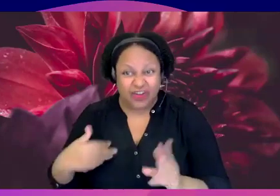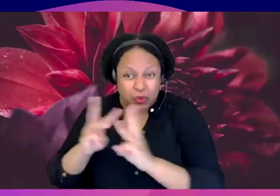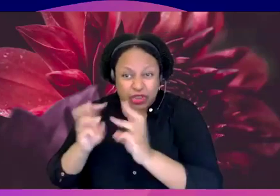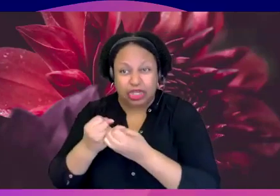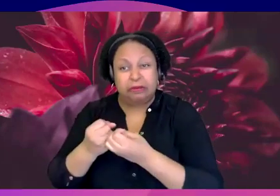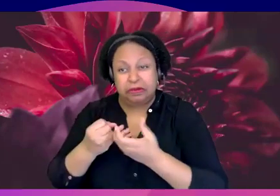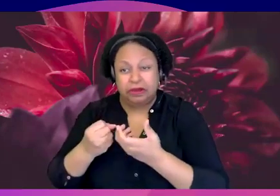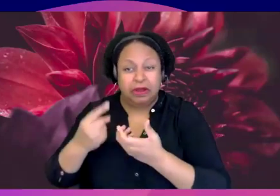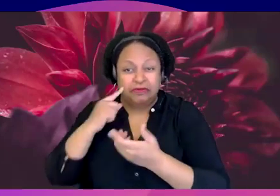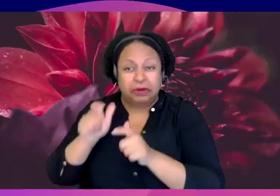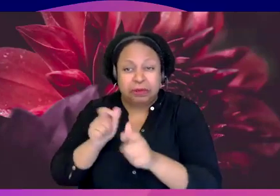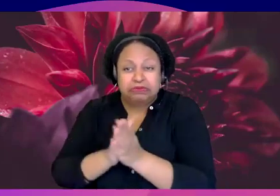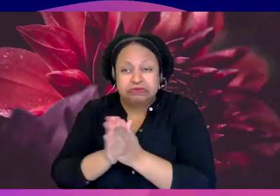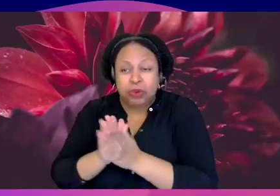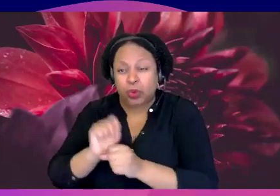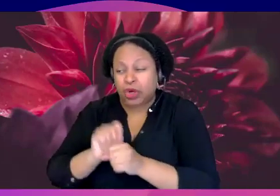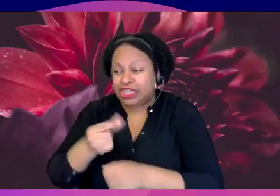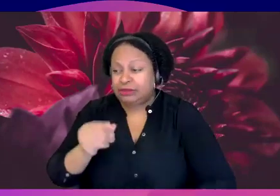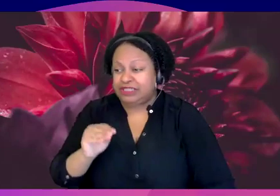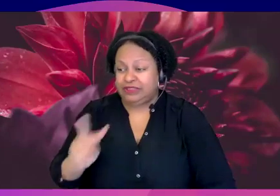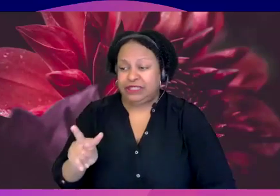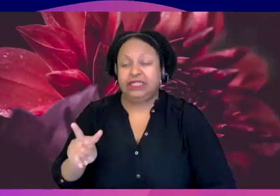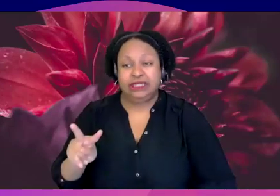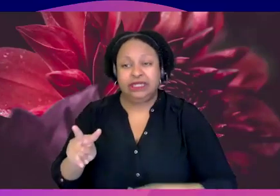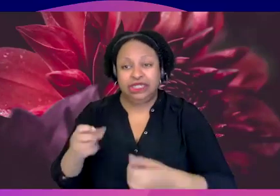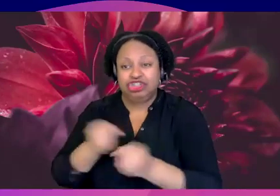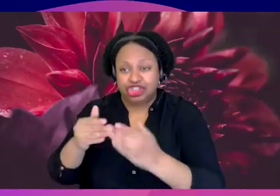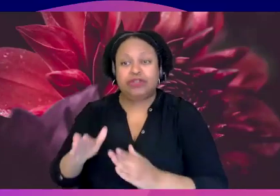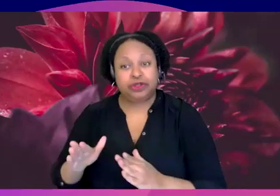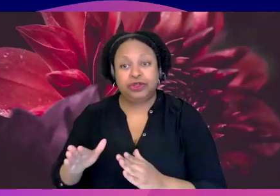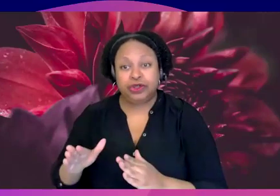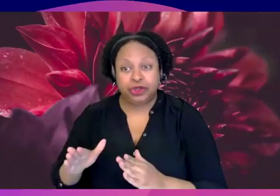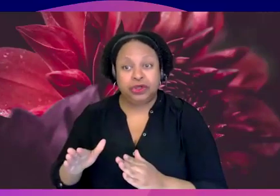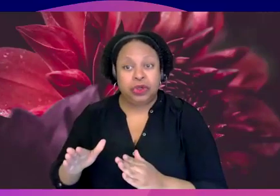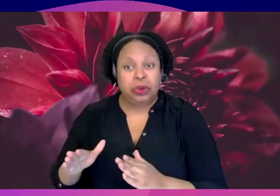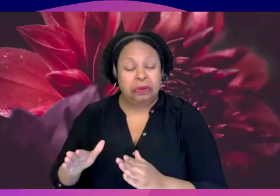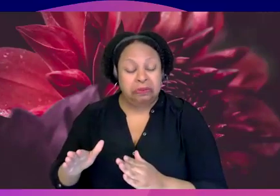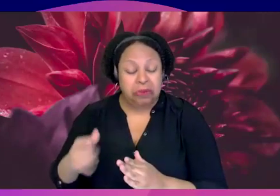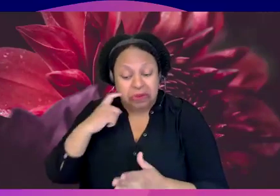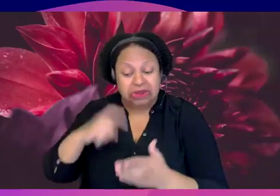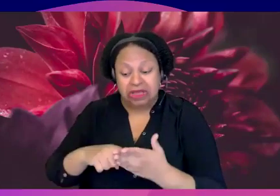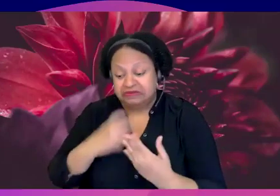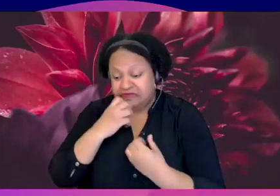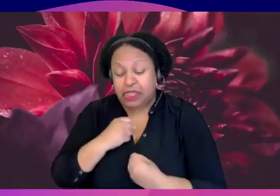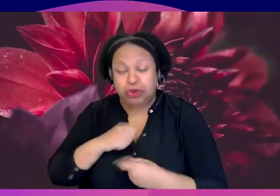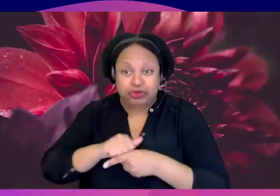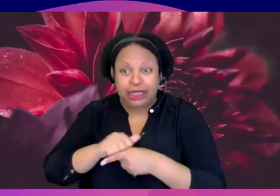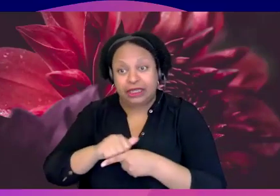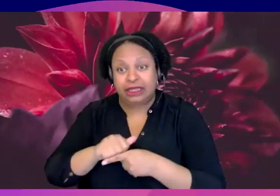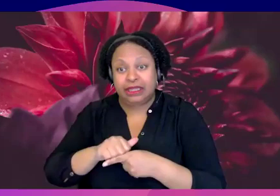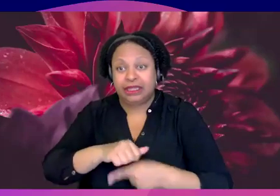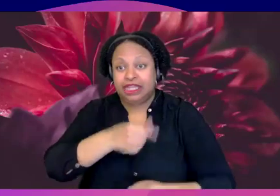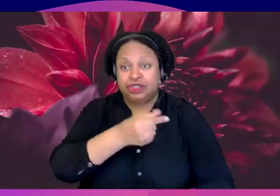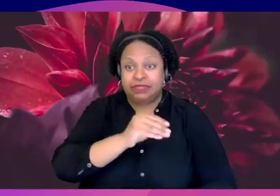can obtain knowledge and training that is recognized as valuable with GBV organizations? So we think about how some may